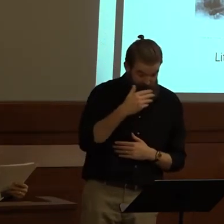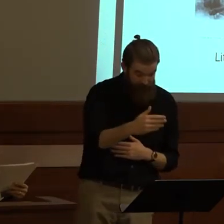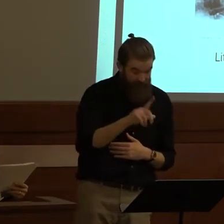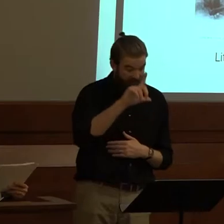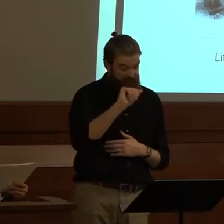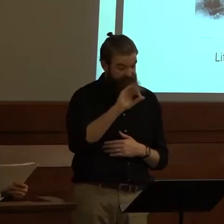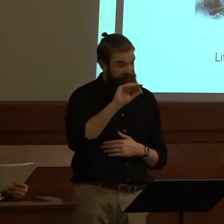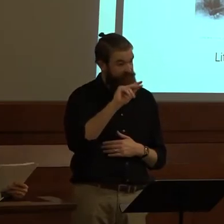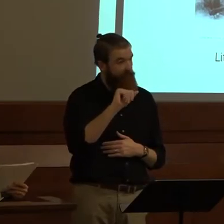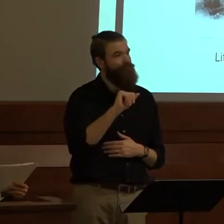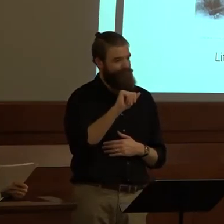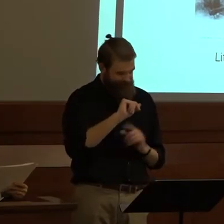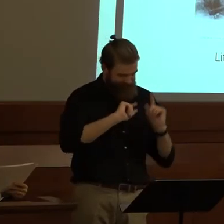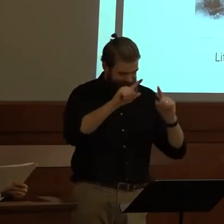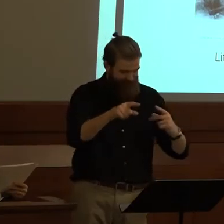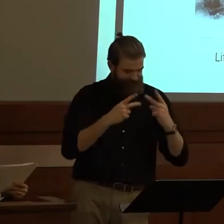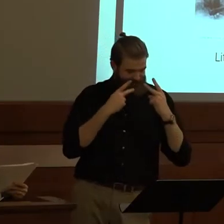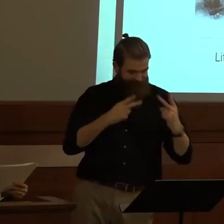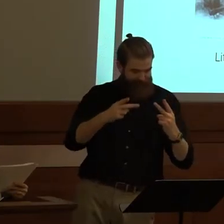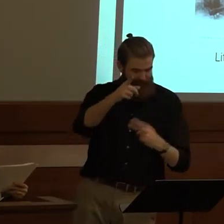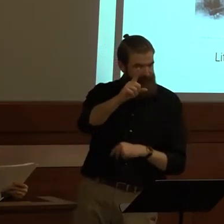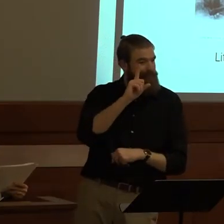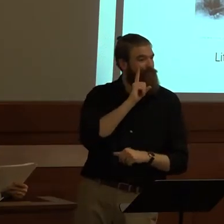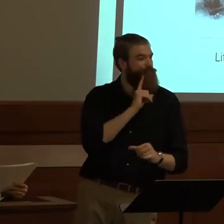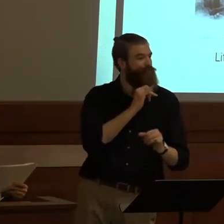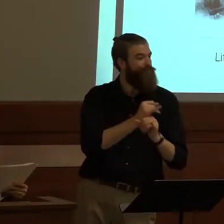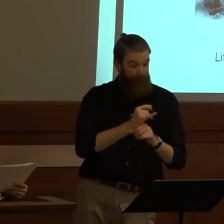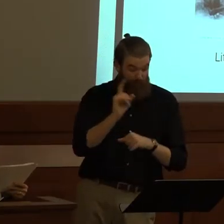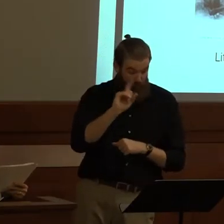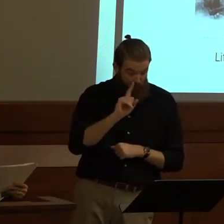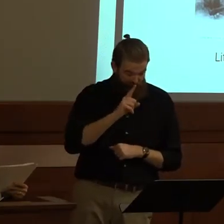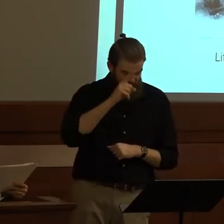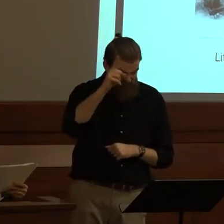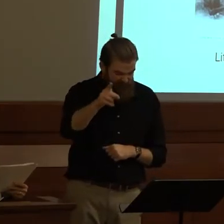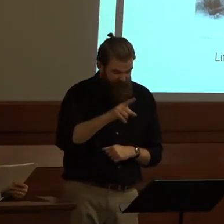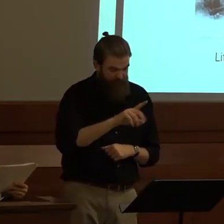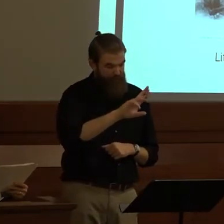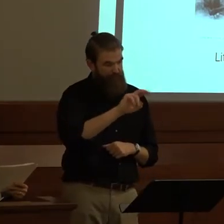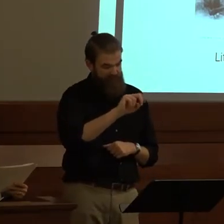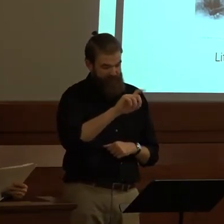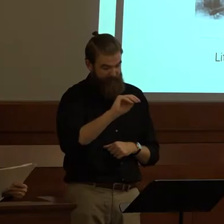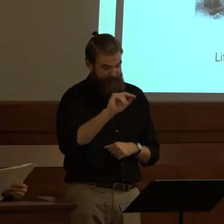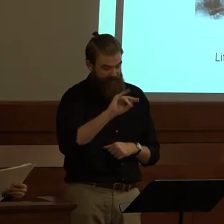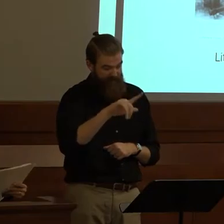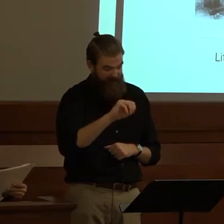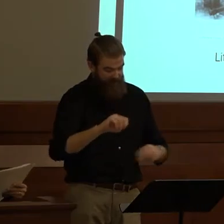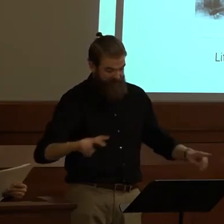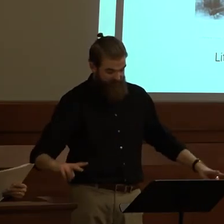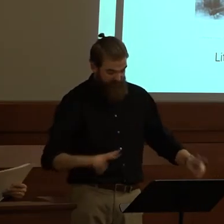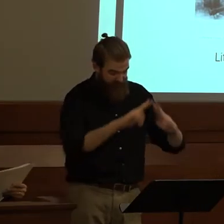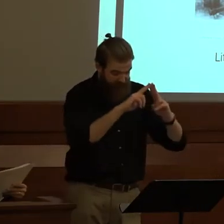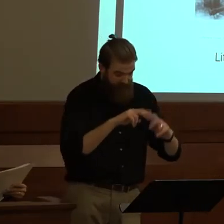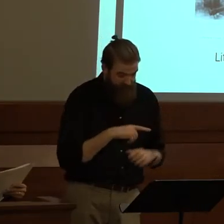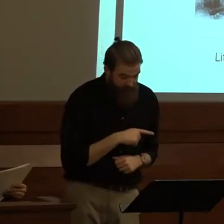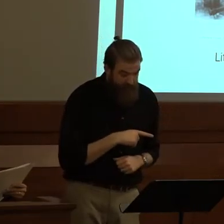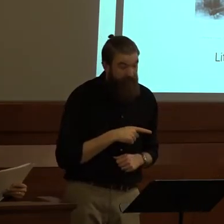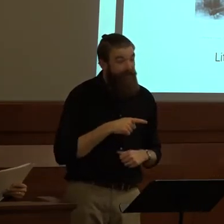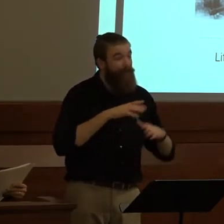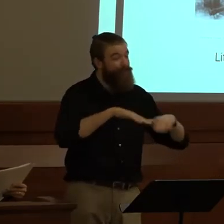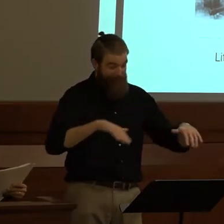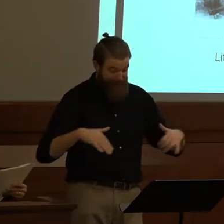for the Deaf at Rue de Manille, Paris. He joined the children on the playground and talked to them about how happy he was to be